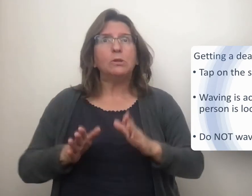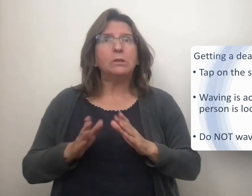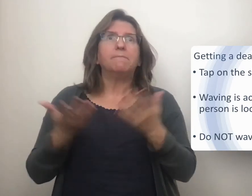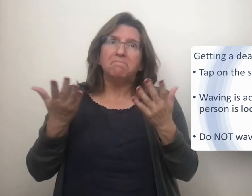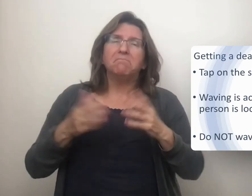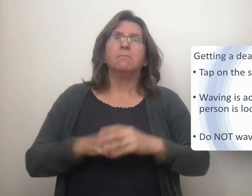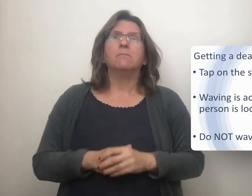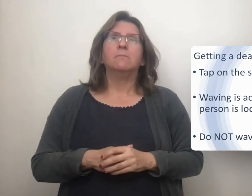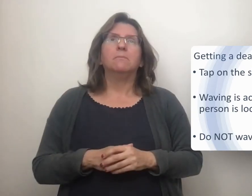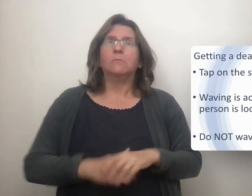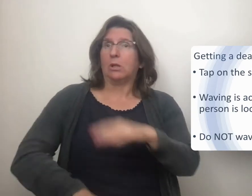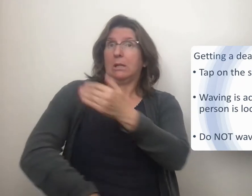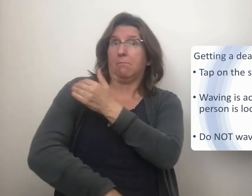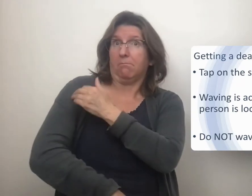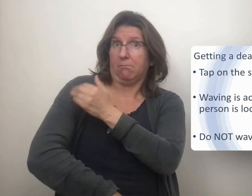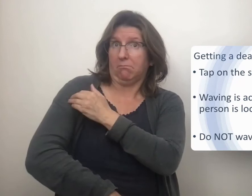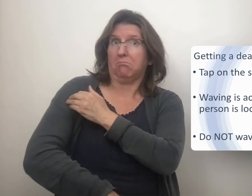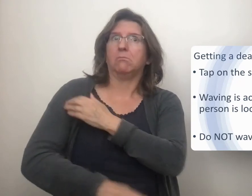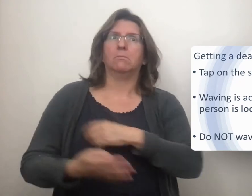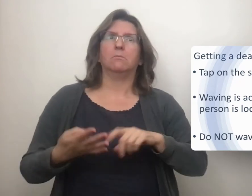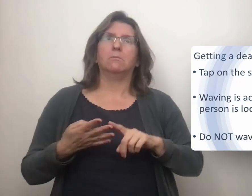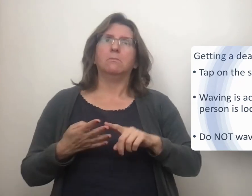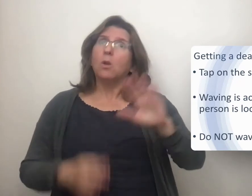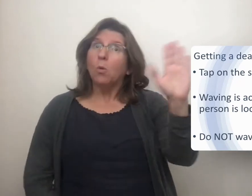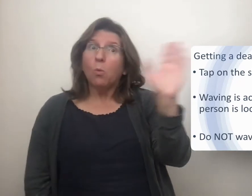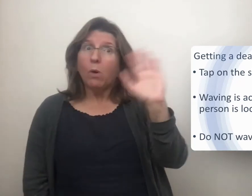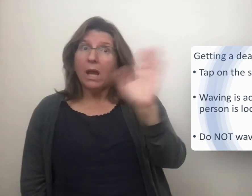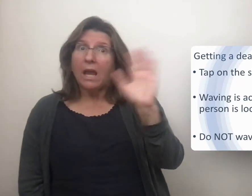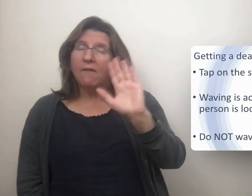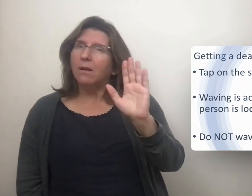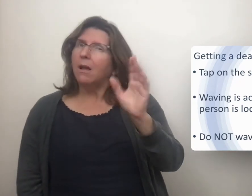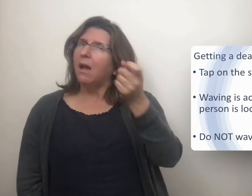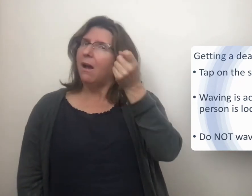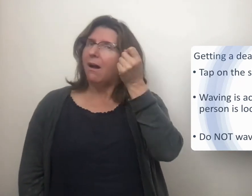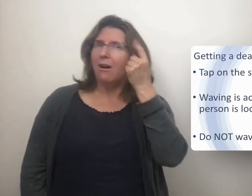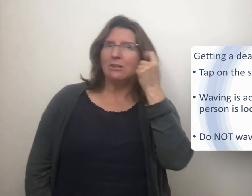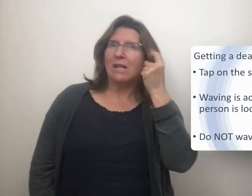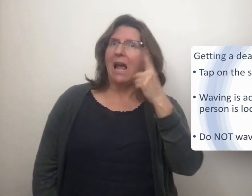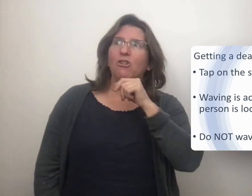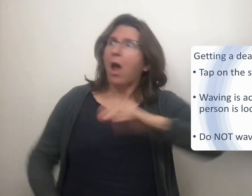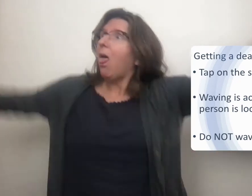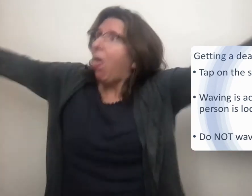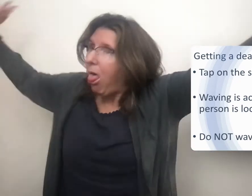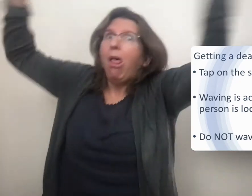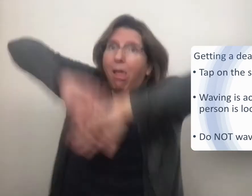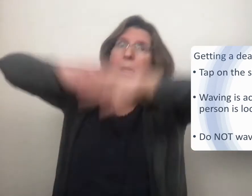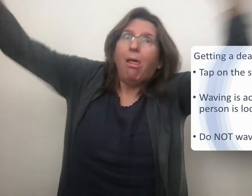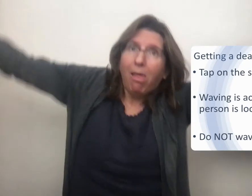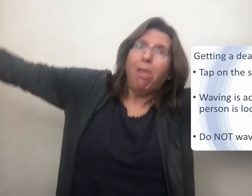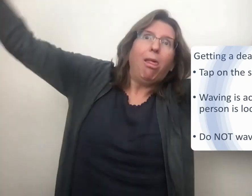person's attention? You can't just say their name. You can tap them on the shoulder. You can wave your hand if they are looking